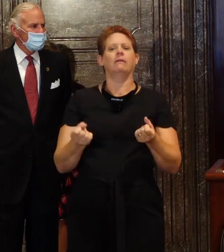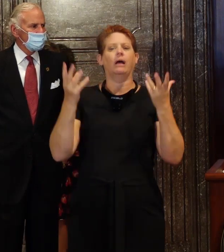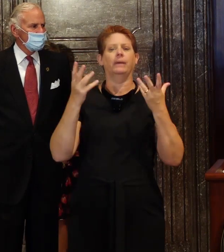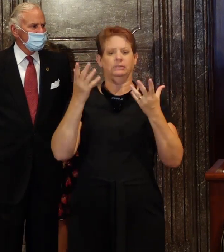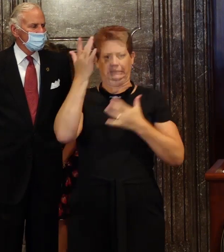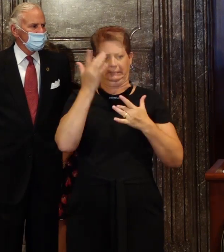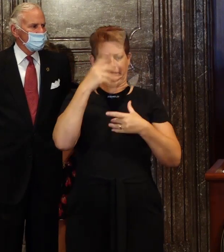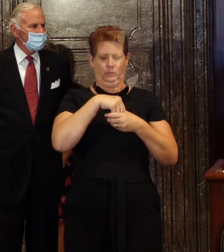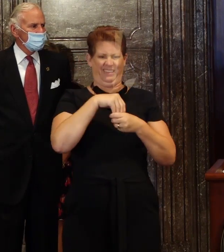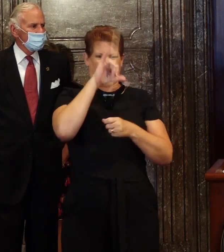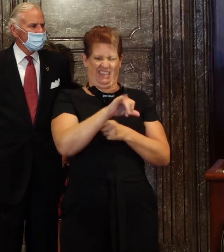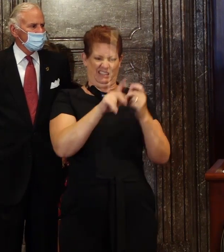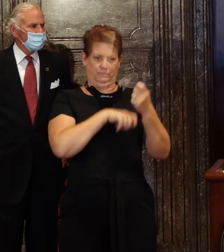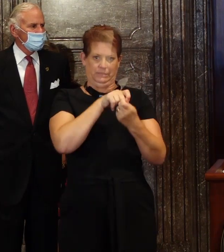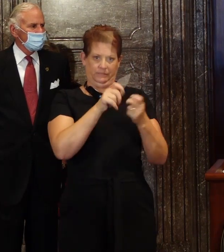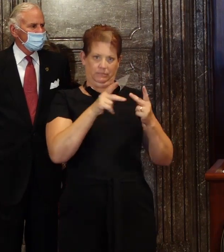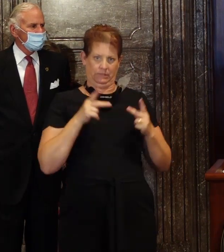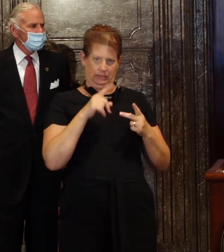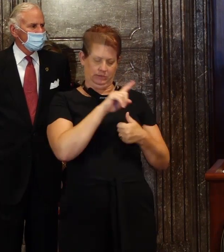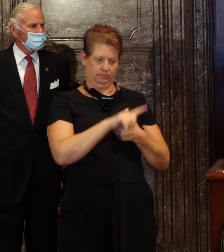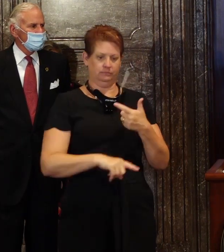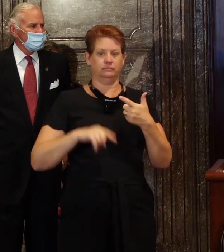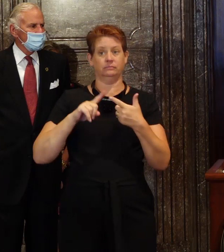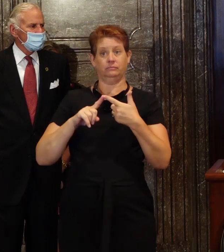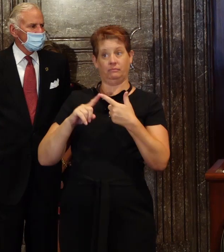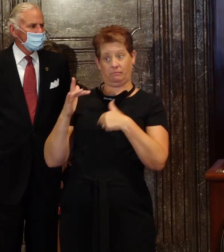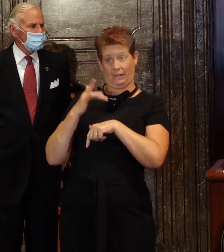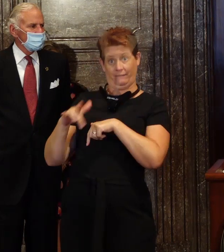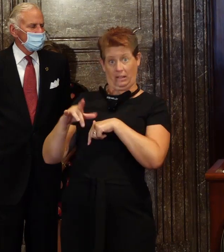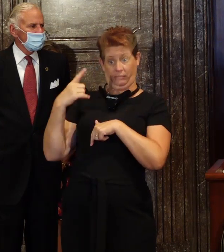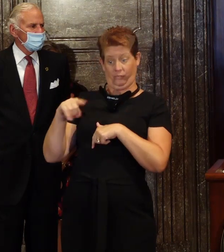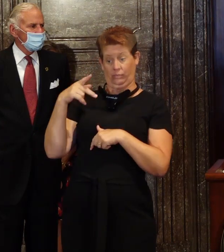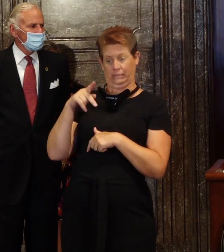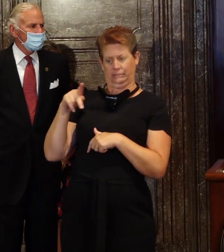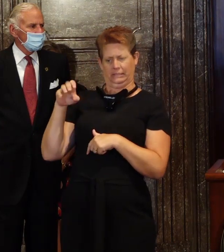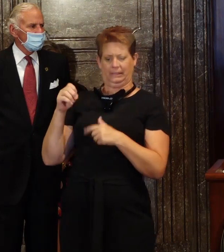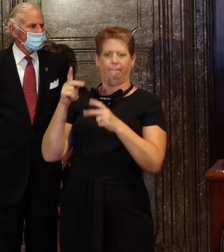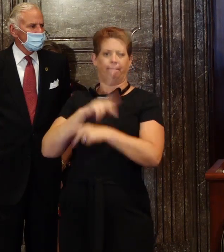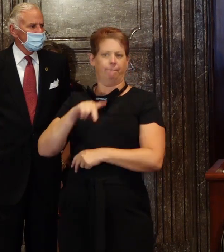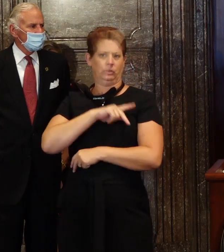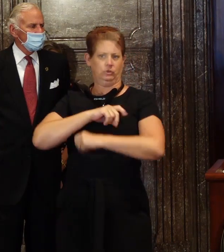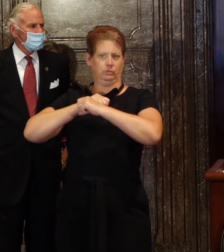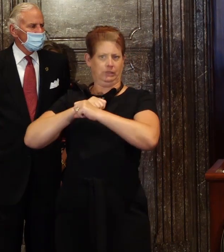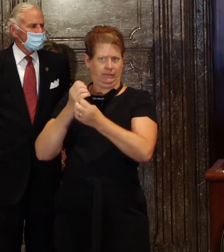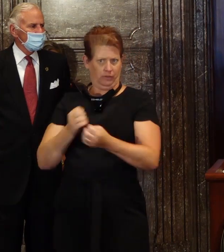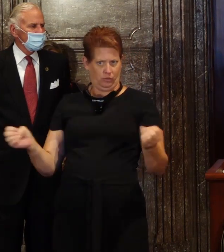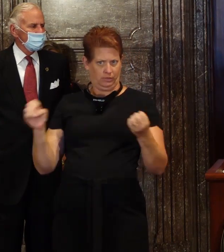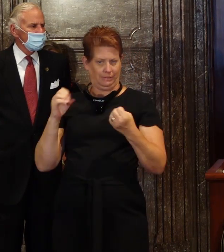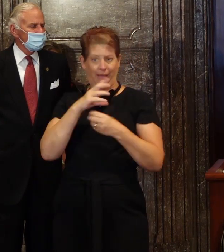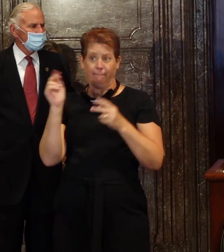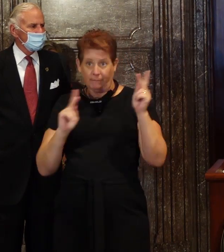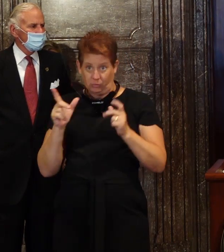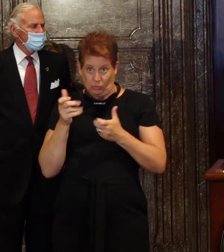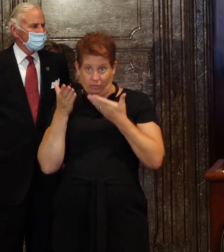the facility, availability of appropriate amounts of personal protective equipment and staffing,